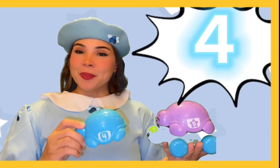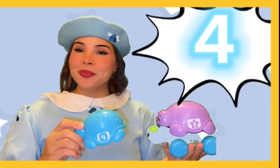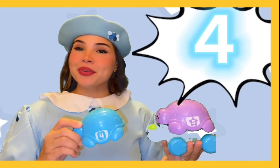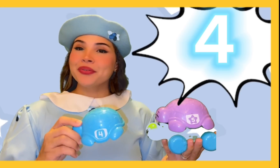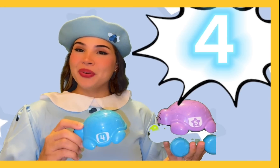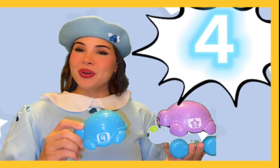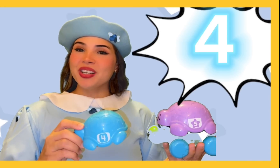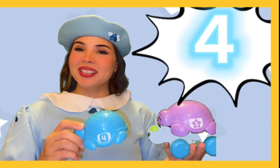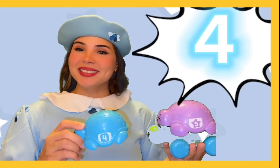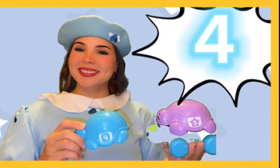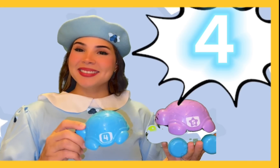number 4.